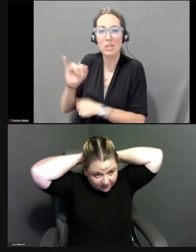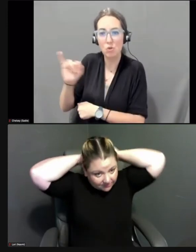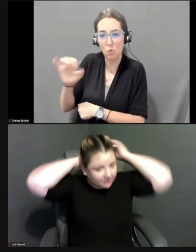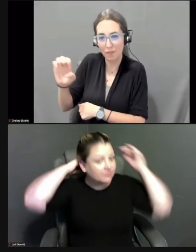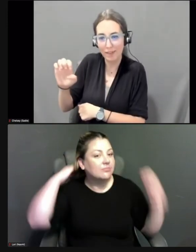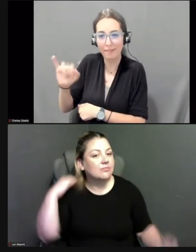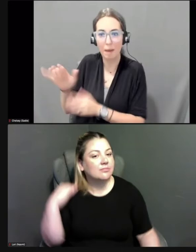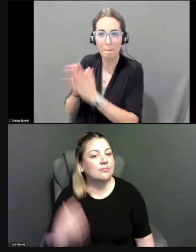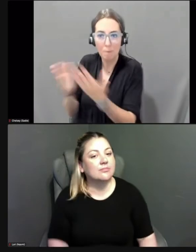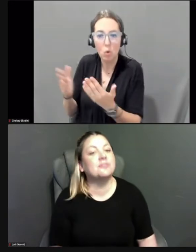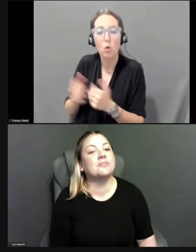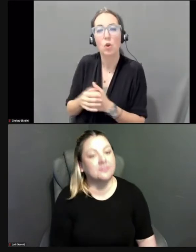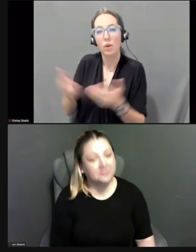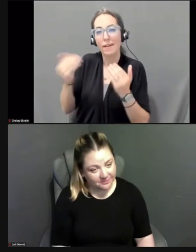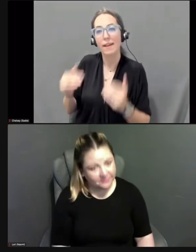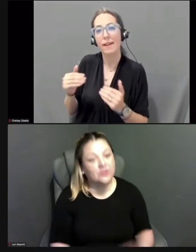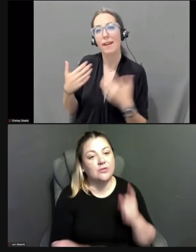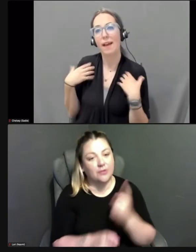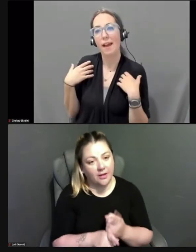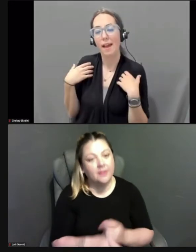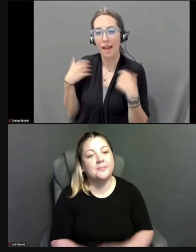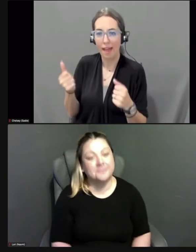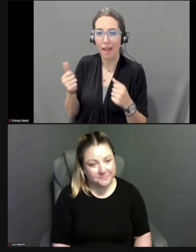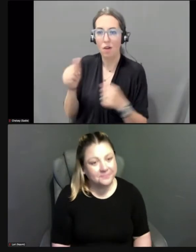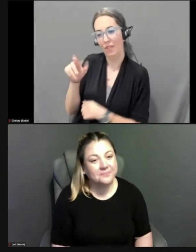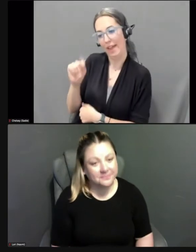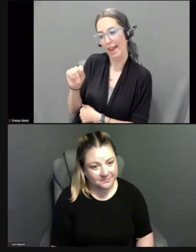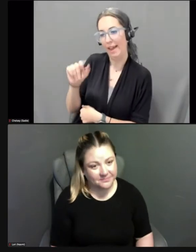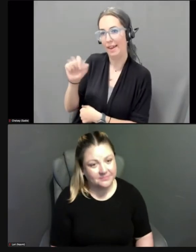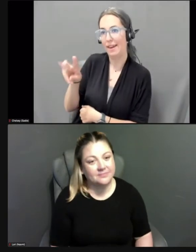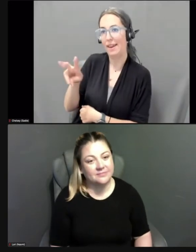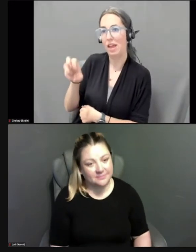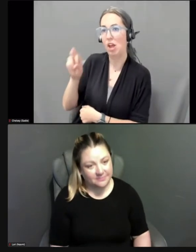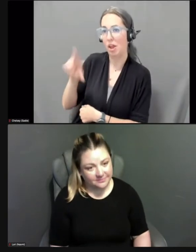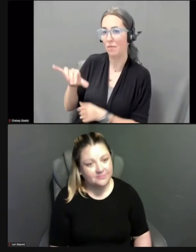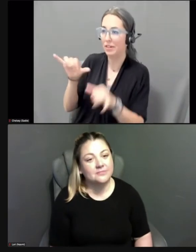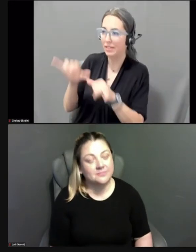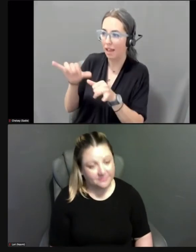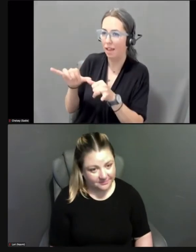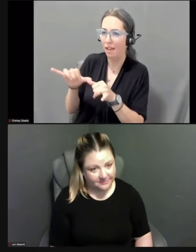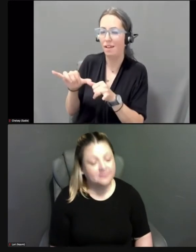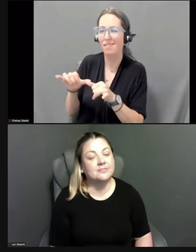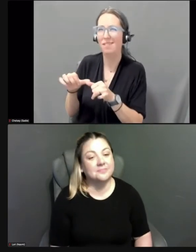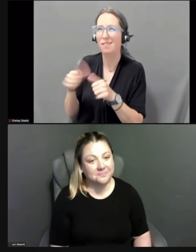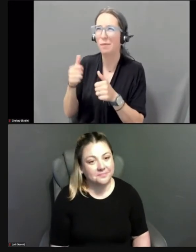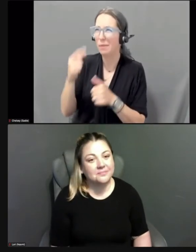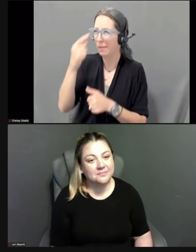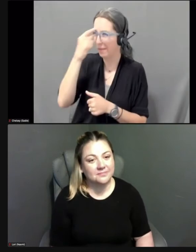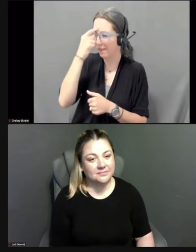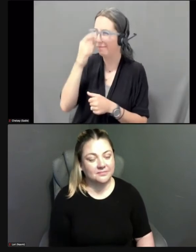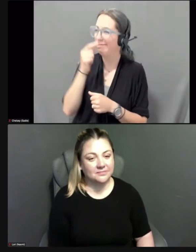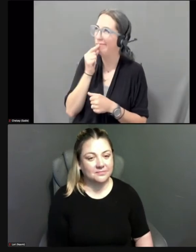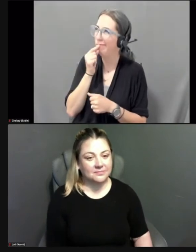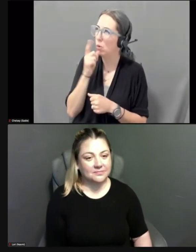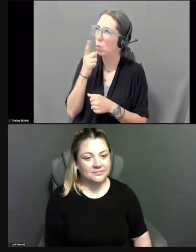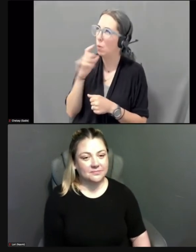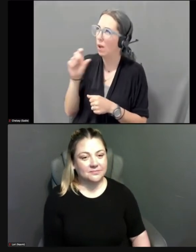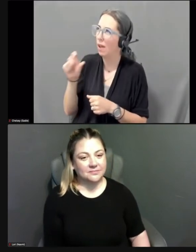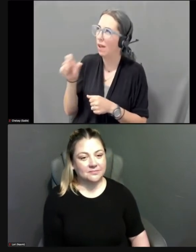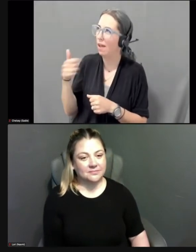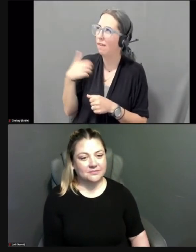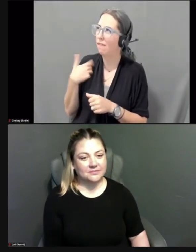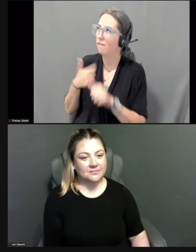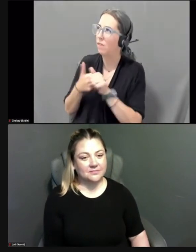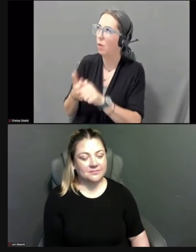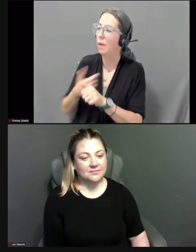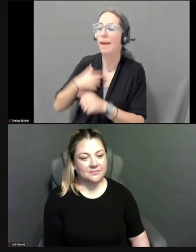Every Size. Yeah, and Health at Every Size. Gosh, I'm trying to think of other people that I follow. I need to just pull up my Instagram